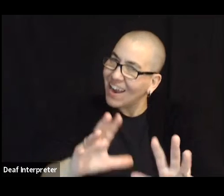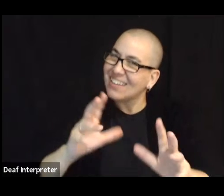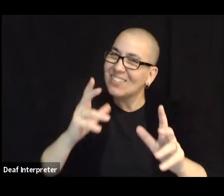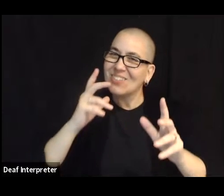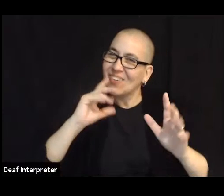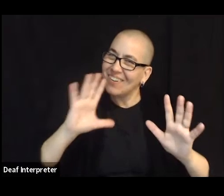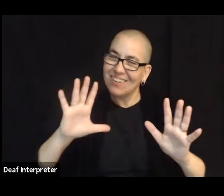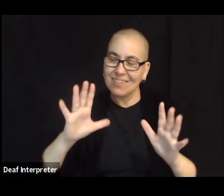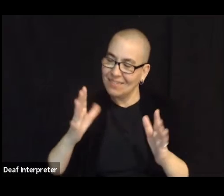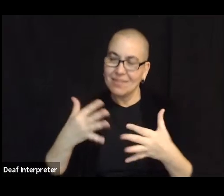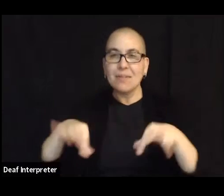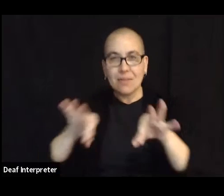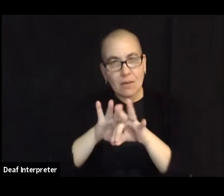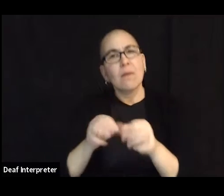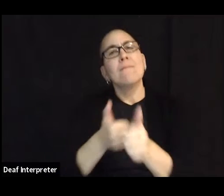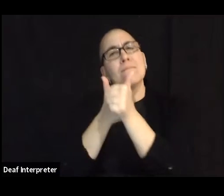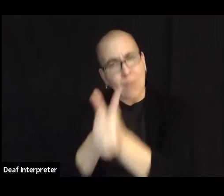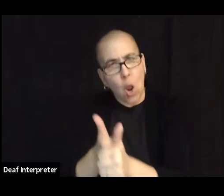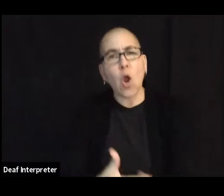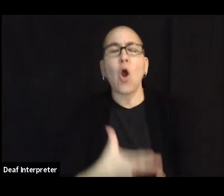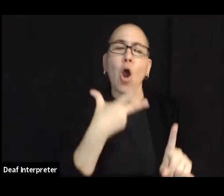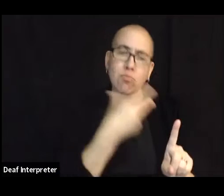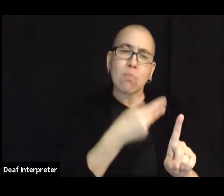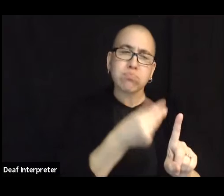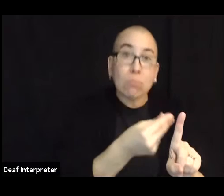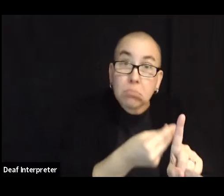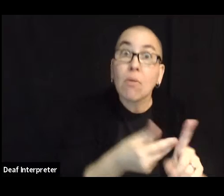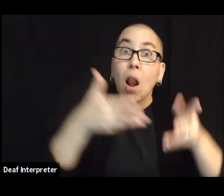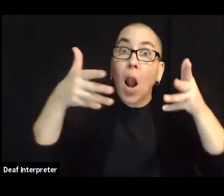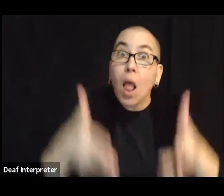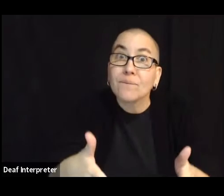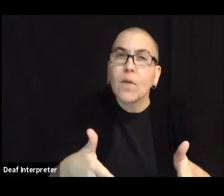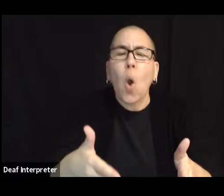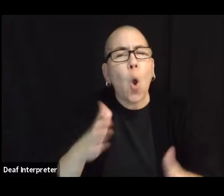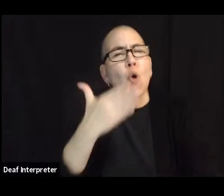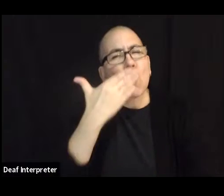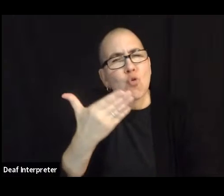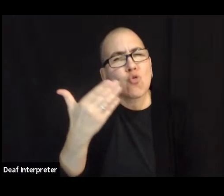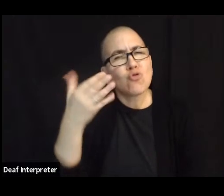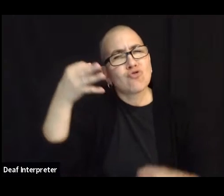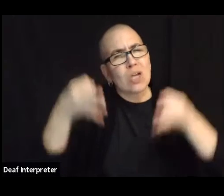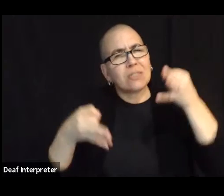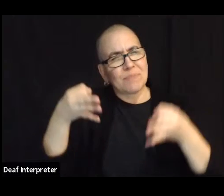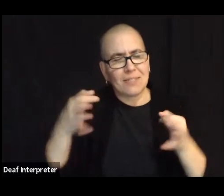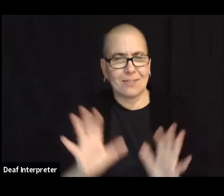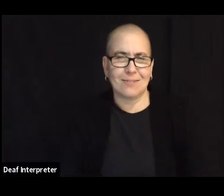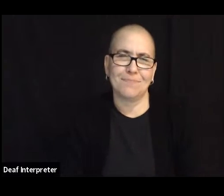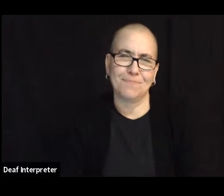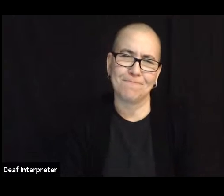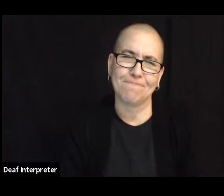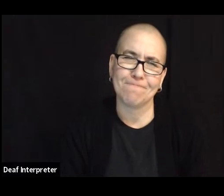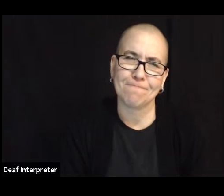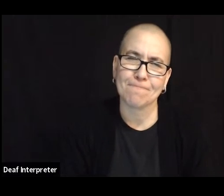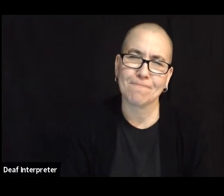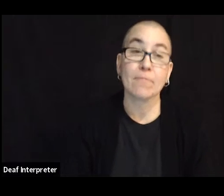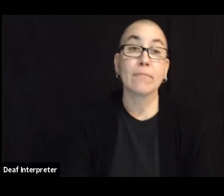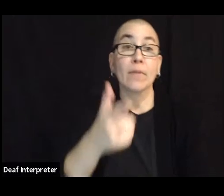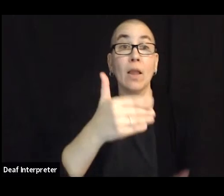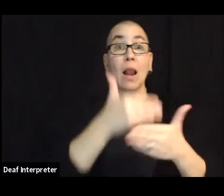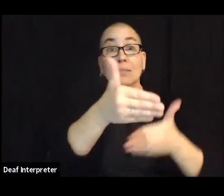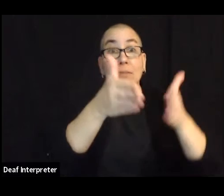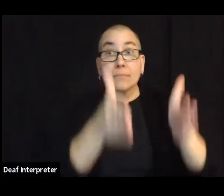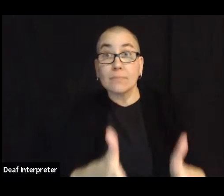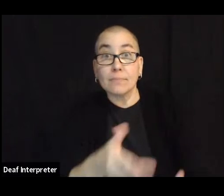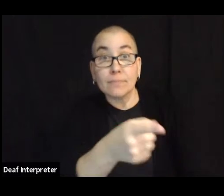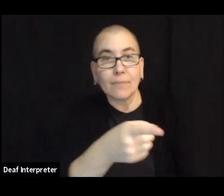Your next question comes from the line of Brianna Clear from Political. Your line is open. Hi,